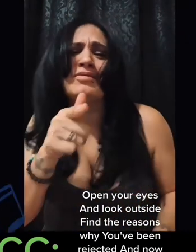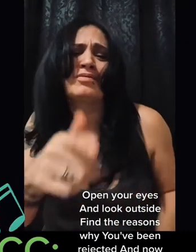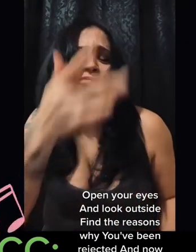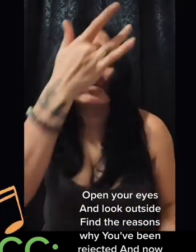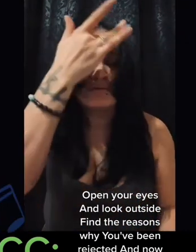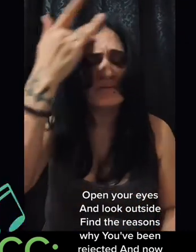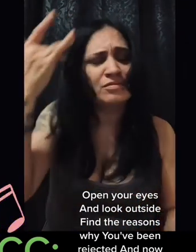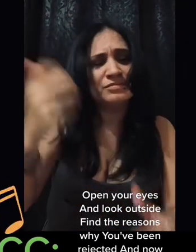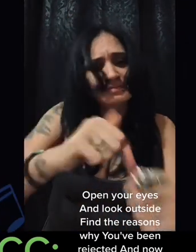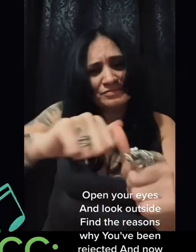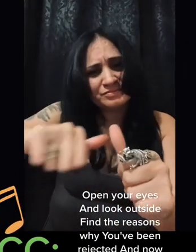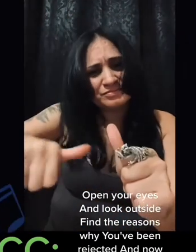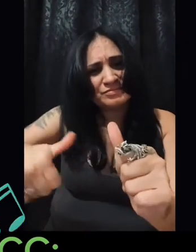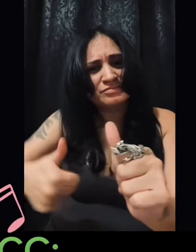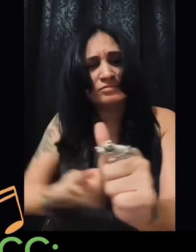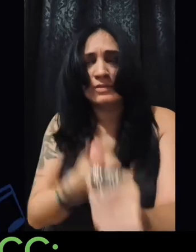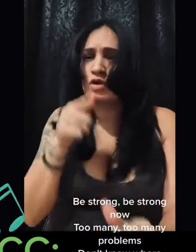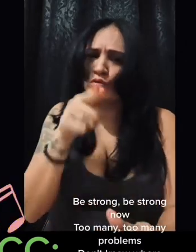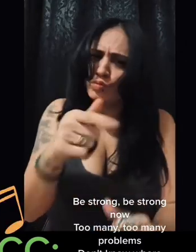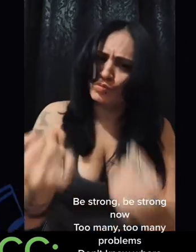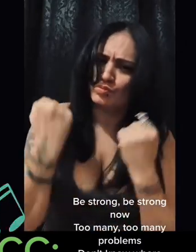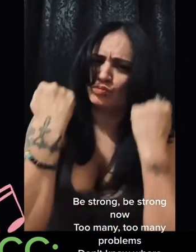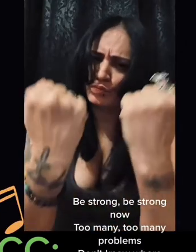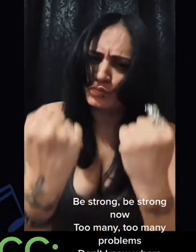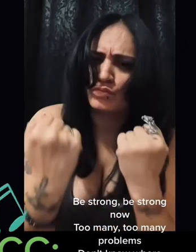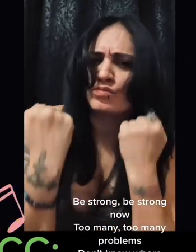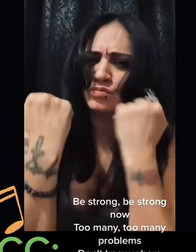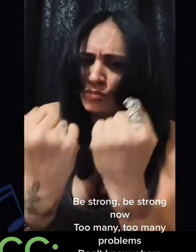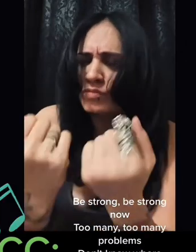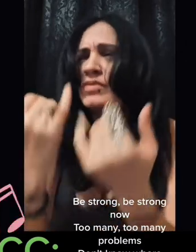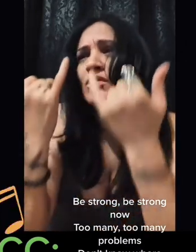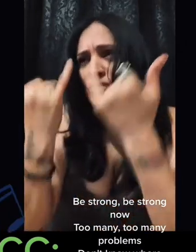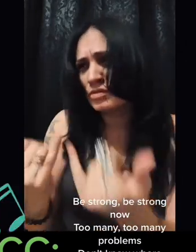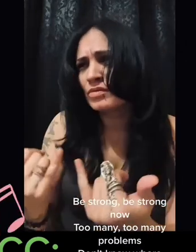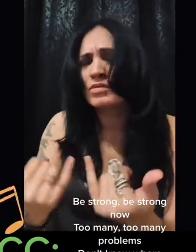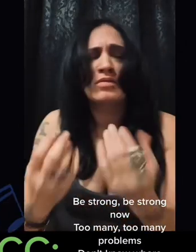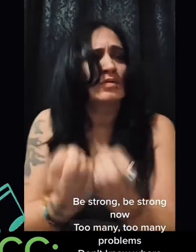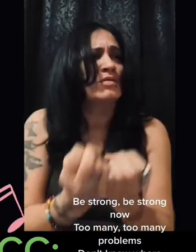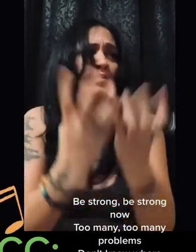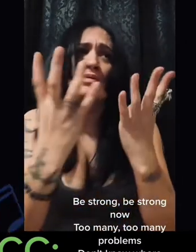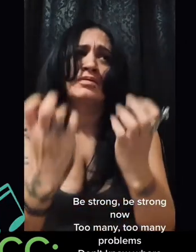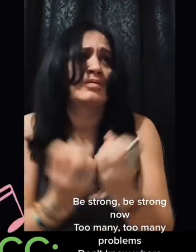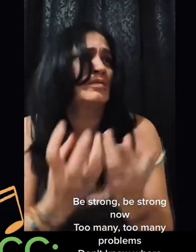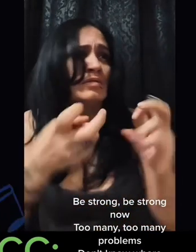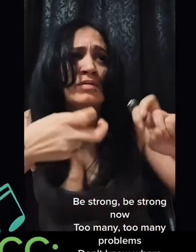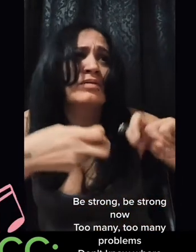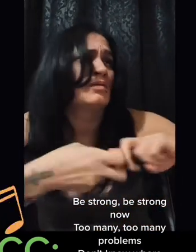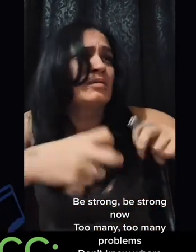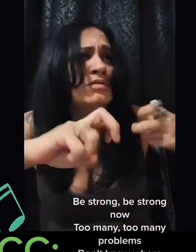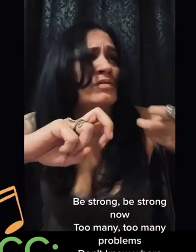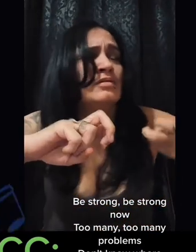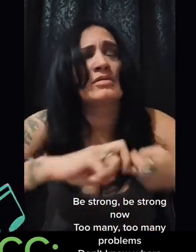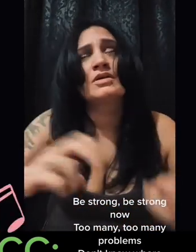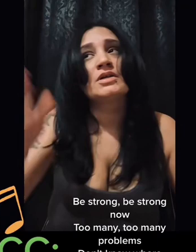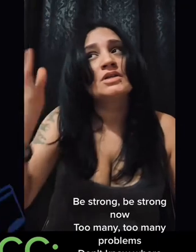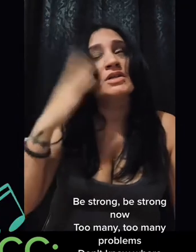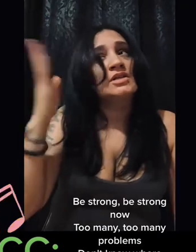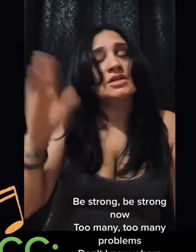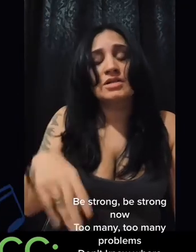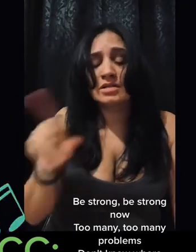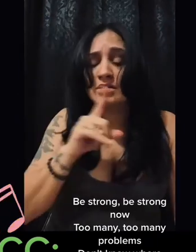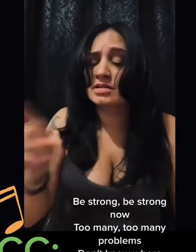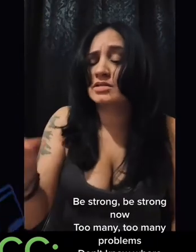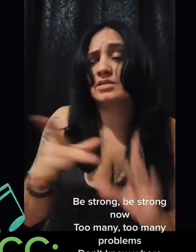you've left behind Be strong, be strong, be now Too many, too many problems